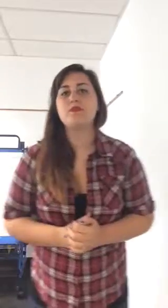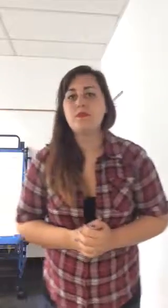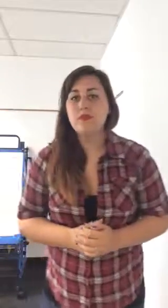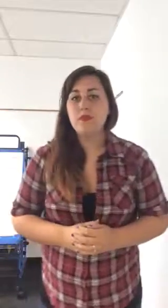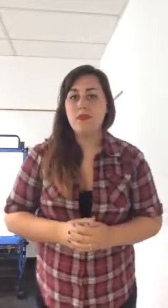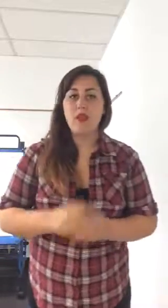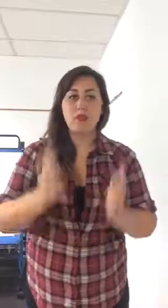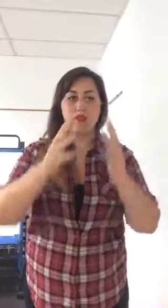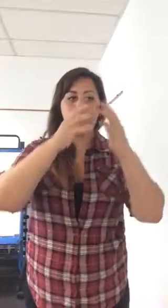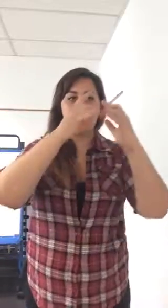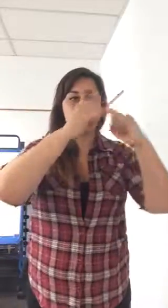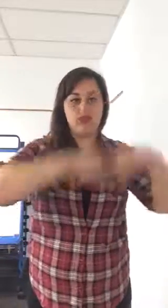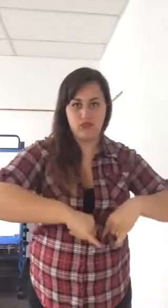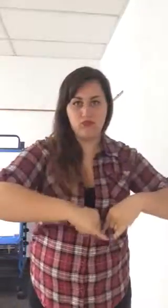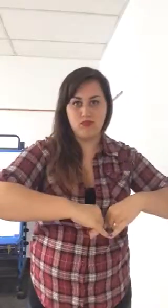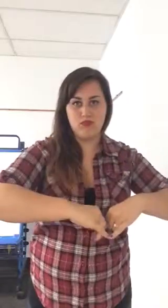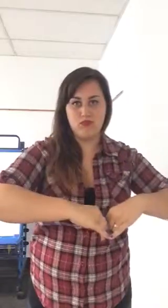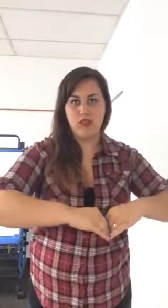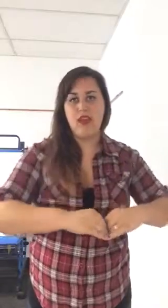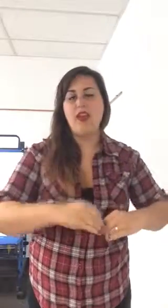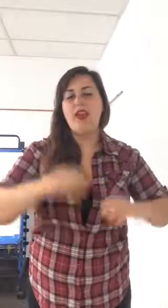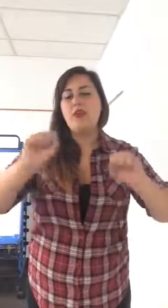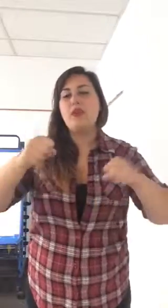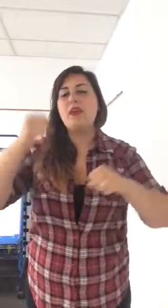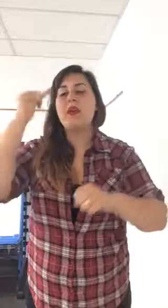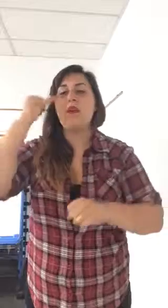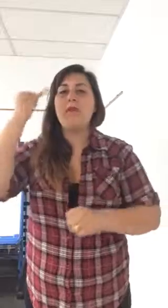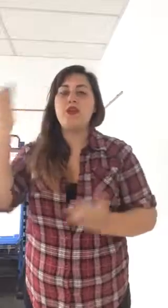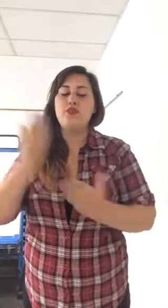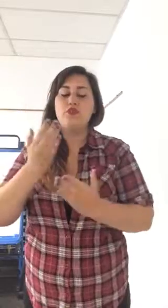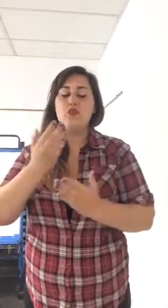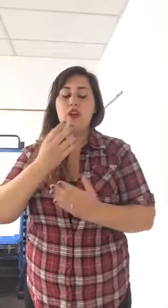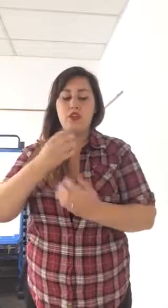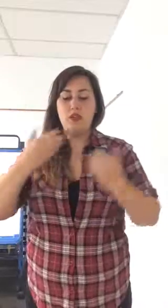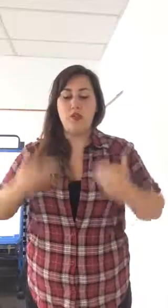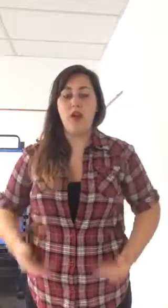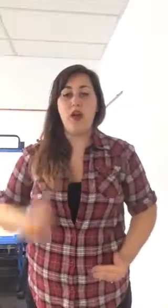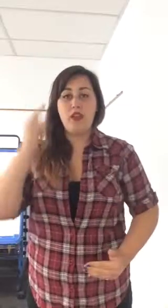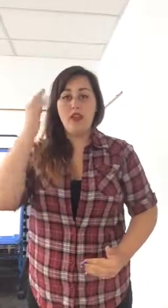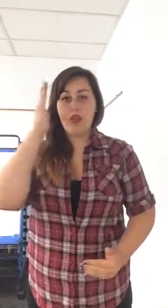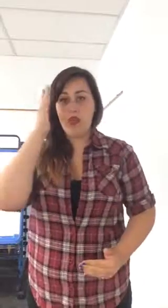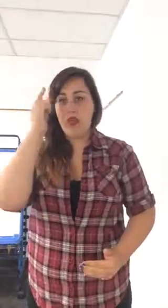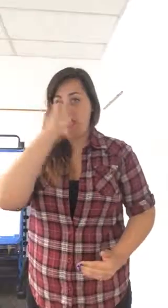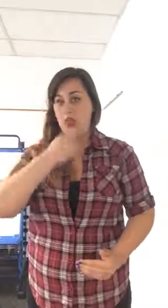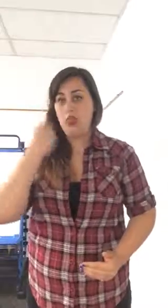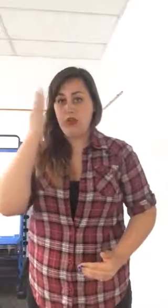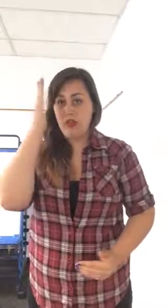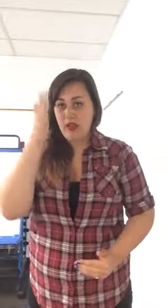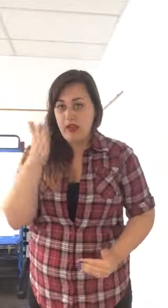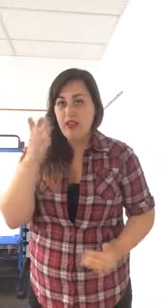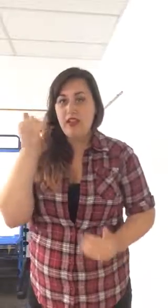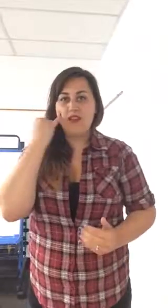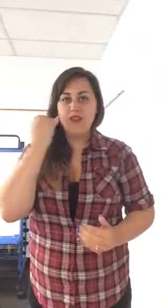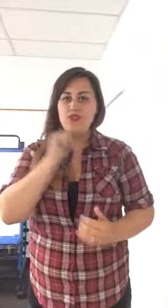there. We can understand or we can imagine what our bodies would look like without the skeletal system. How much we can get done. Yes, Tiffany.